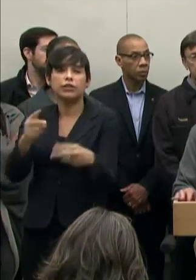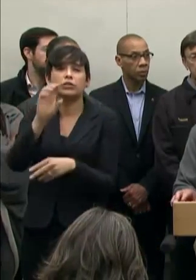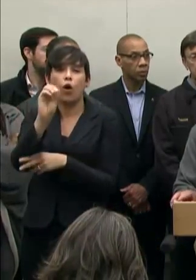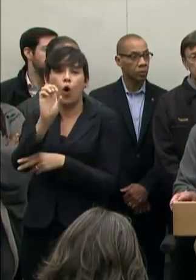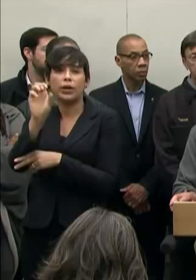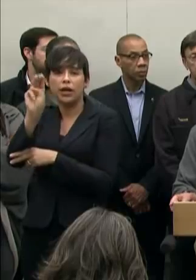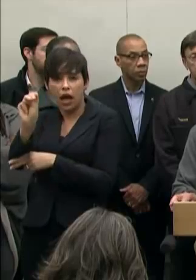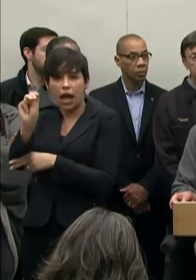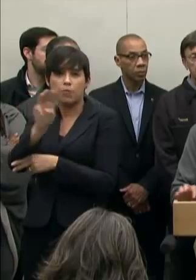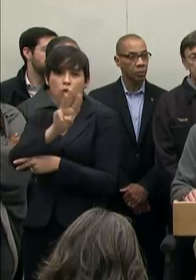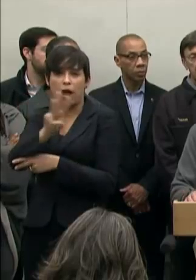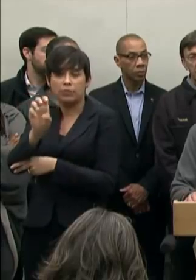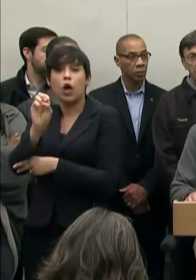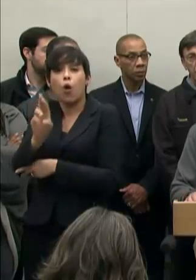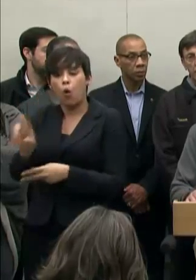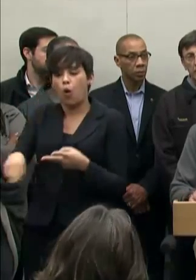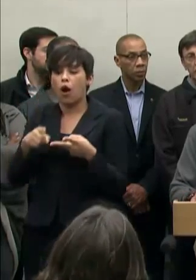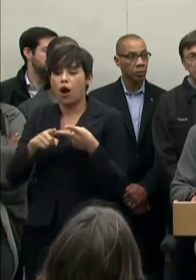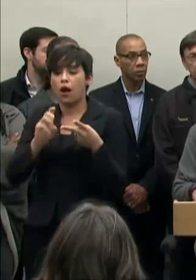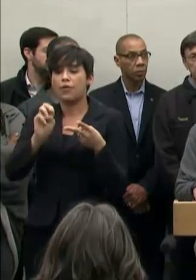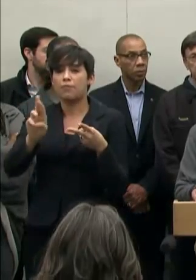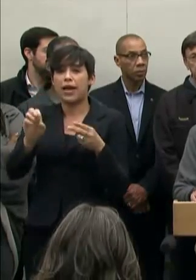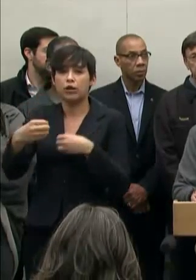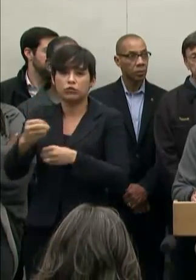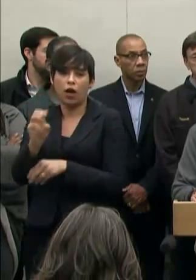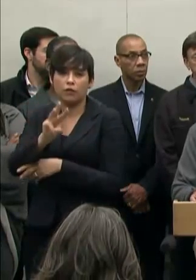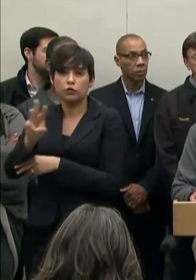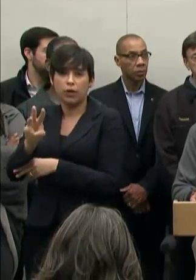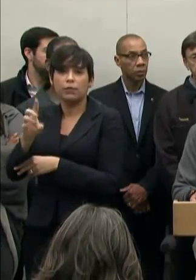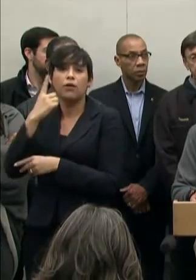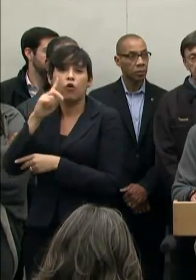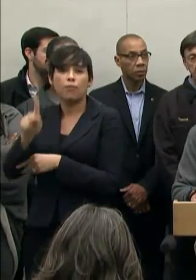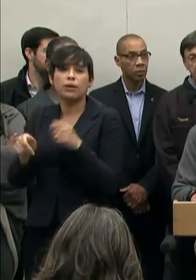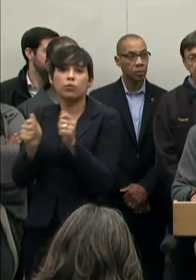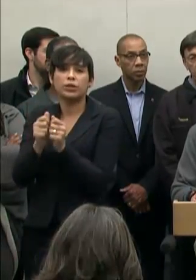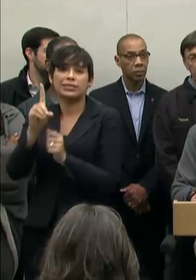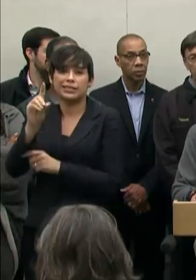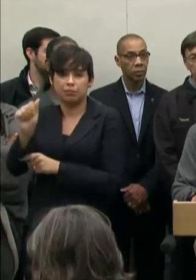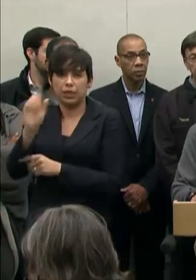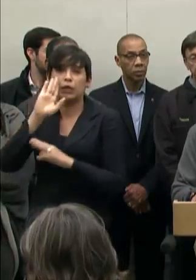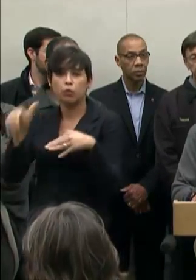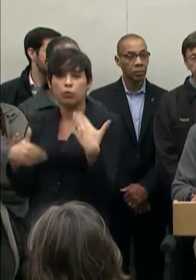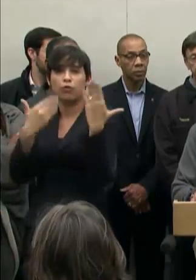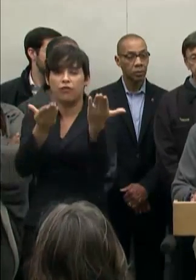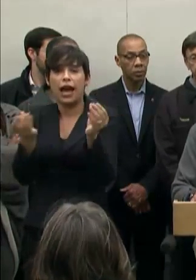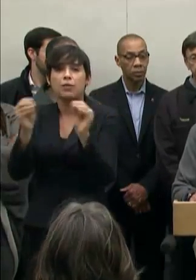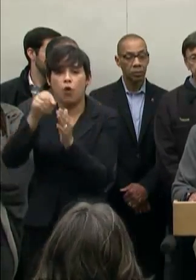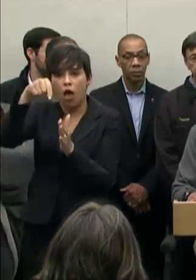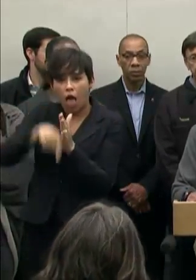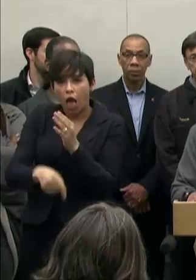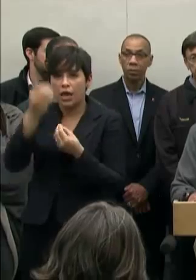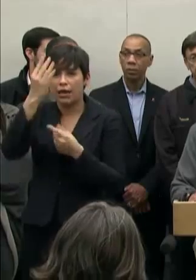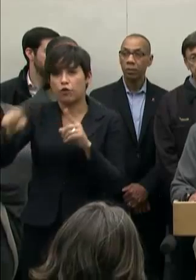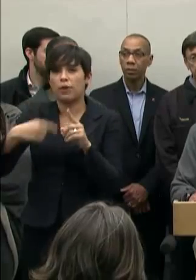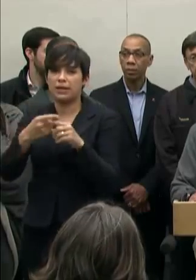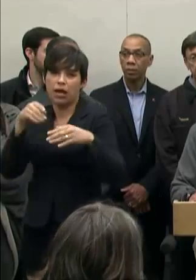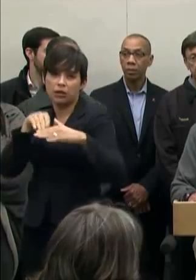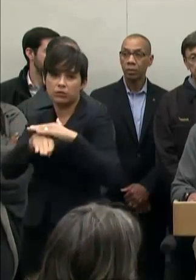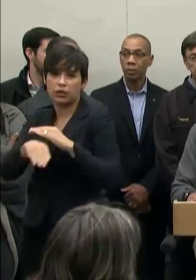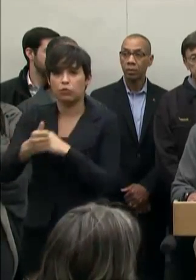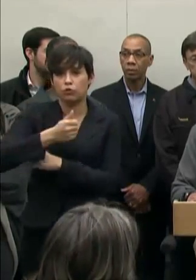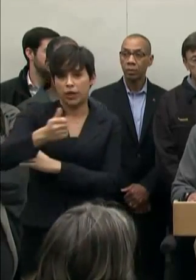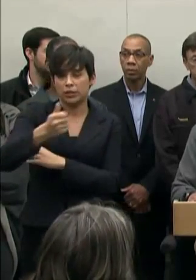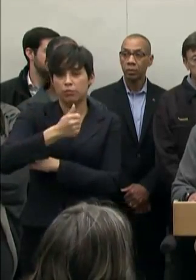OEM website or the website of the Mayor's Office for People with Disabilities, which will provide information about accessible transportation. If